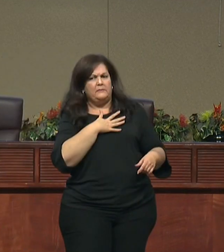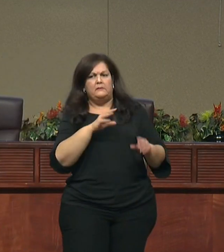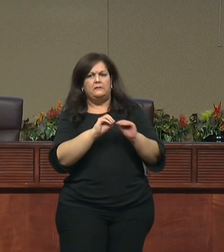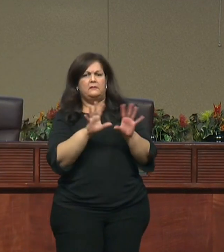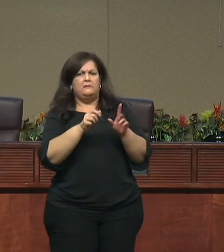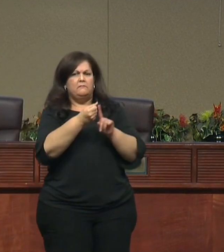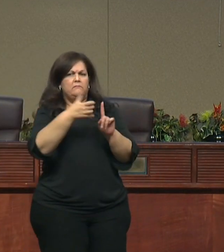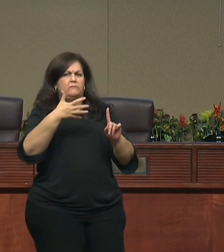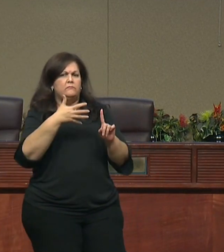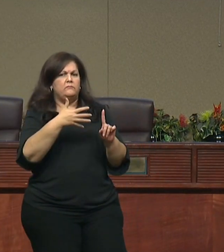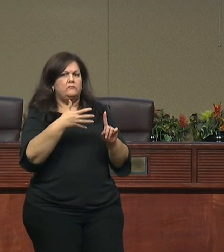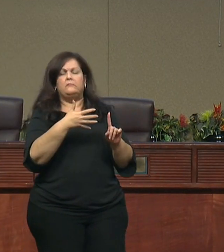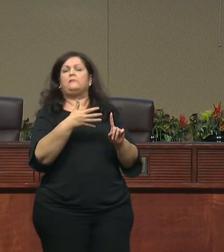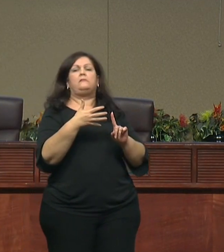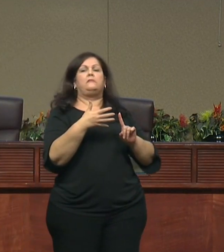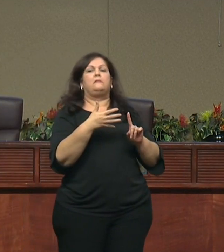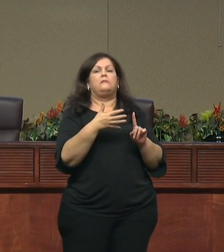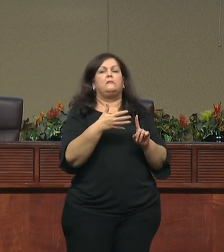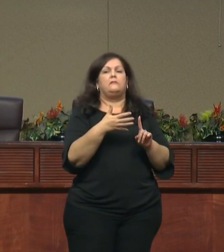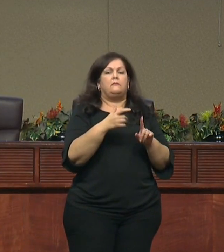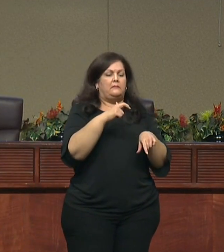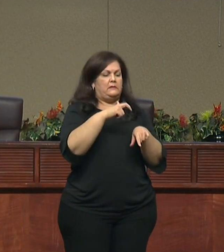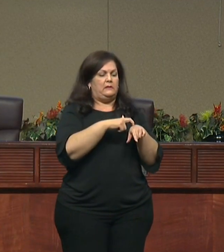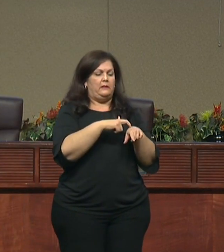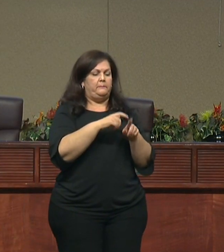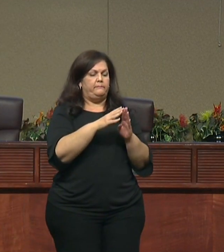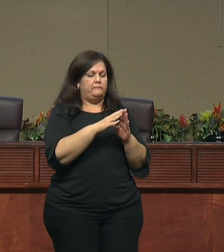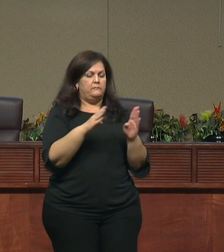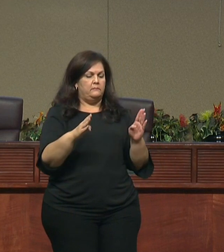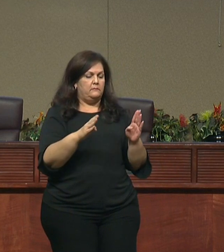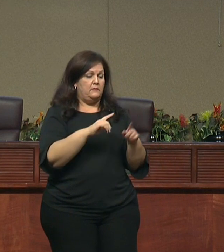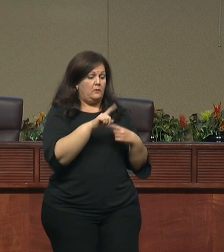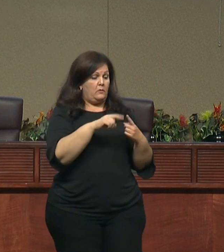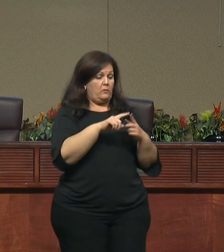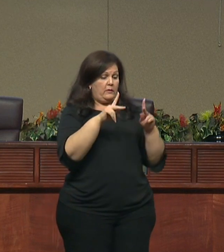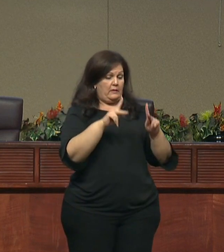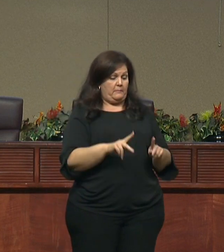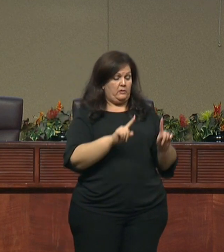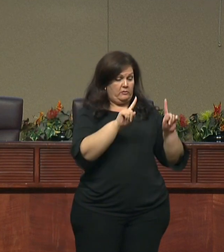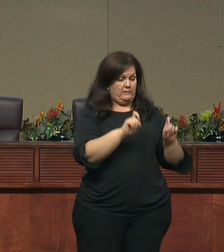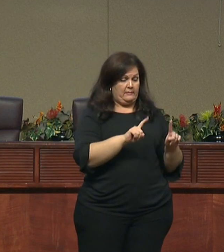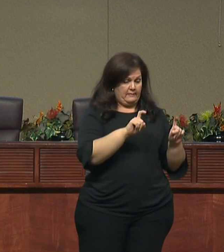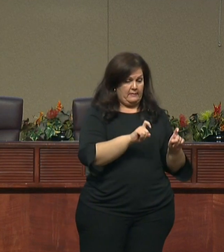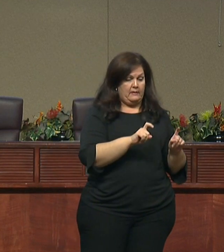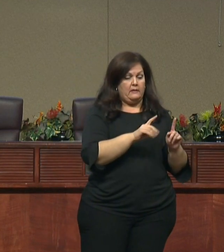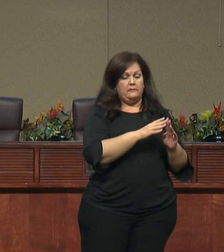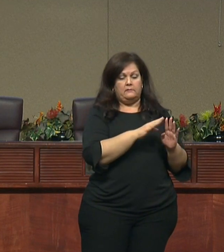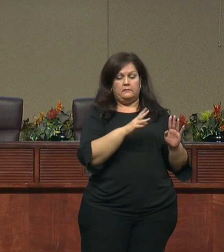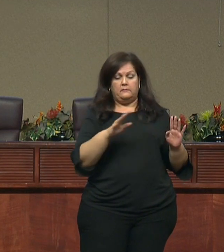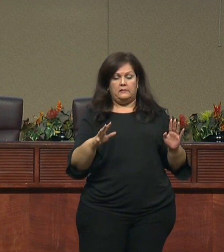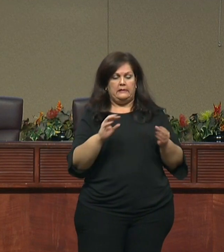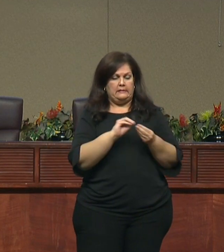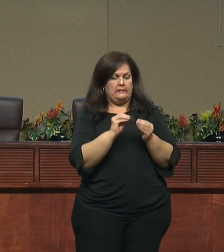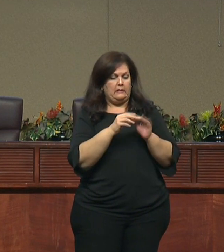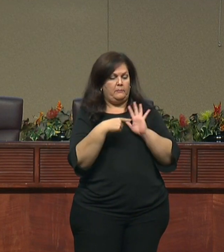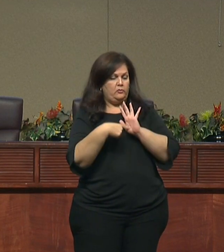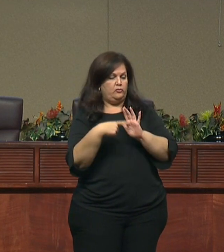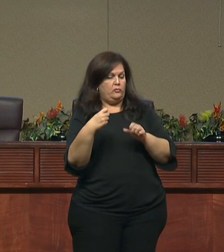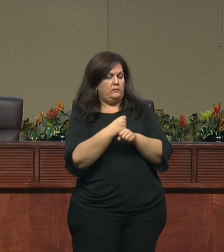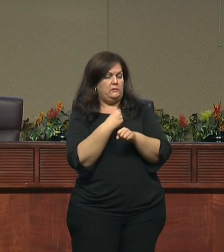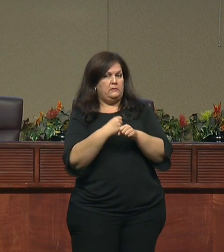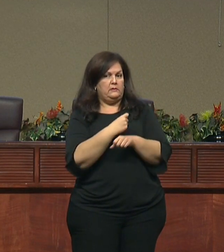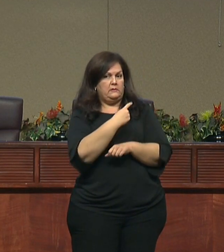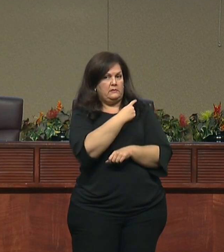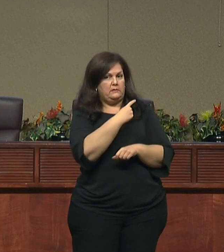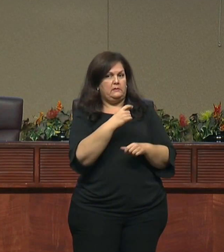a little bit about the lapse in time between when an individual is tested and when we see those numbers? For instance, these numbers